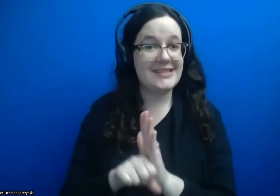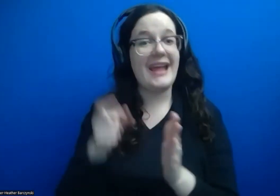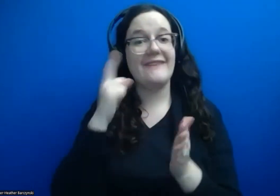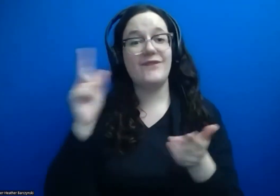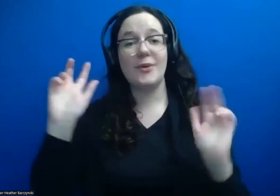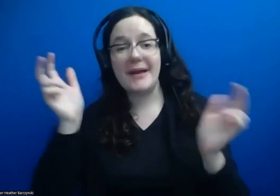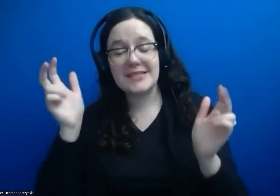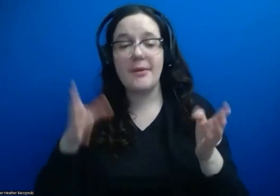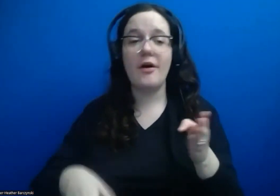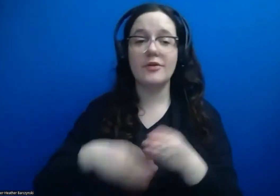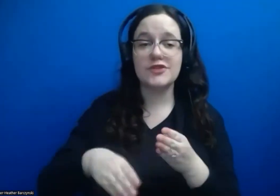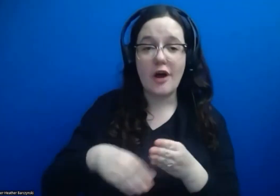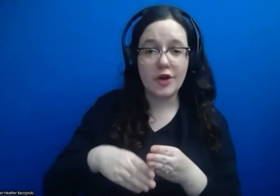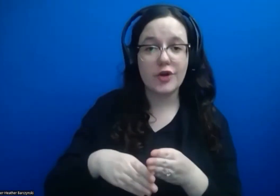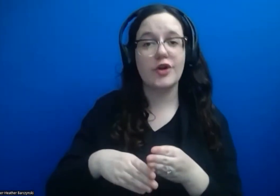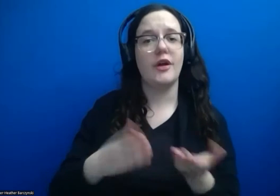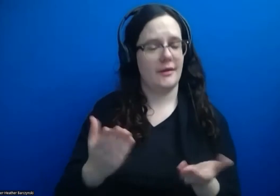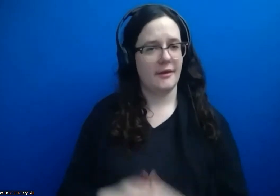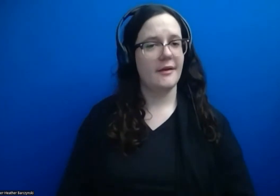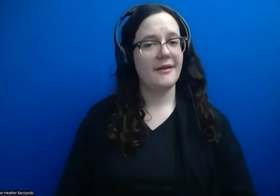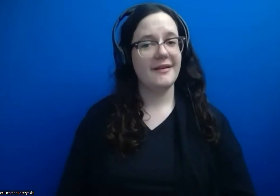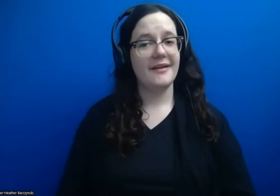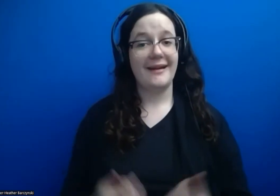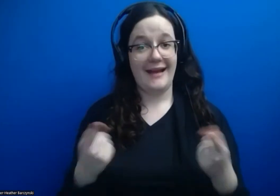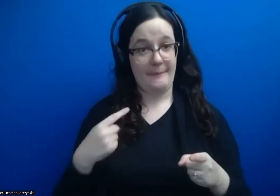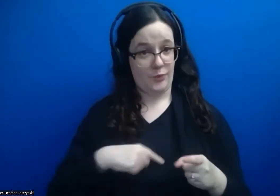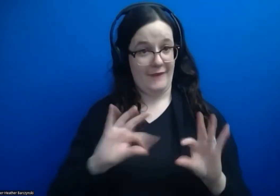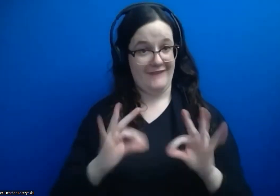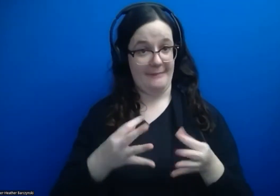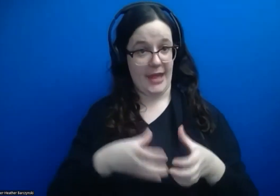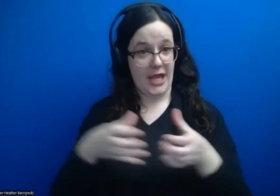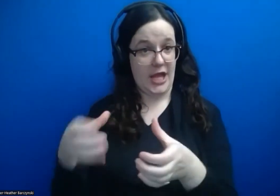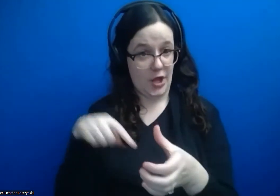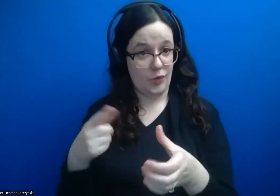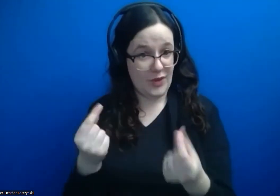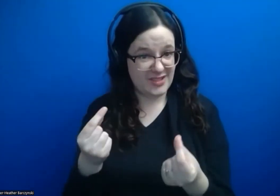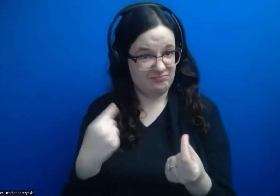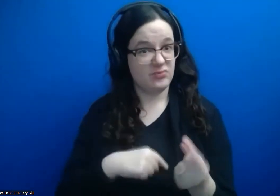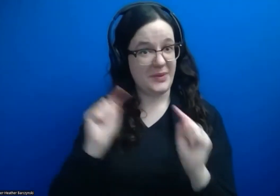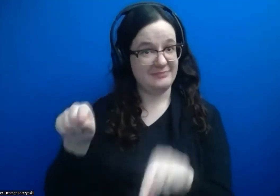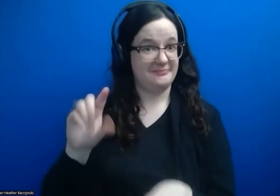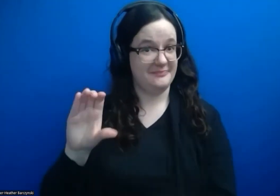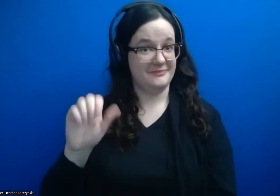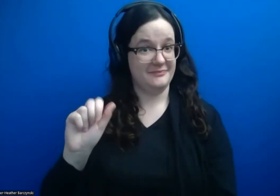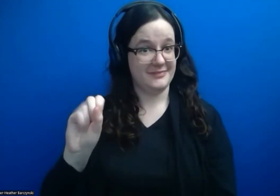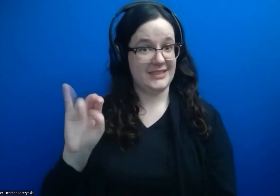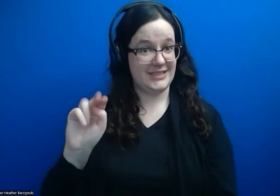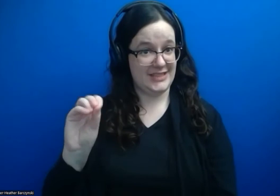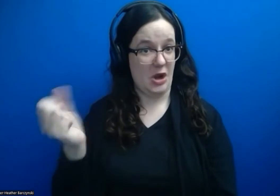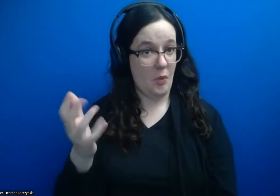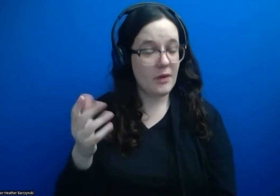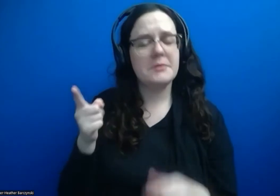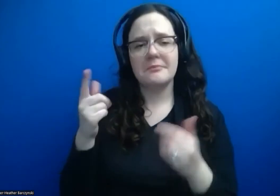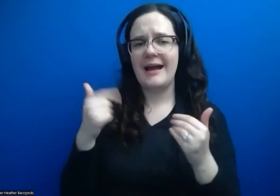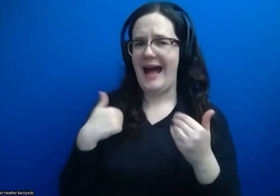softball. And then our outings as a family went to a casino and, played in the arcade with